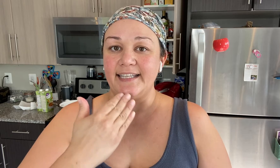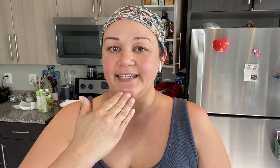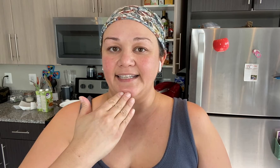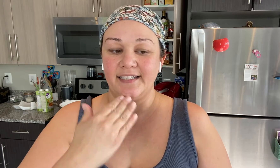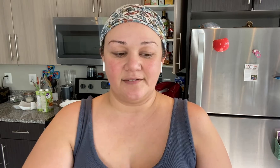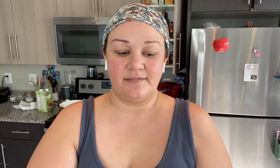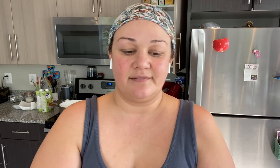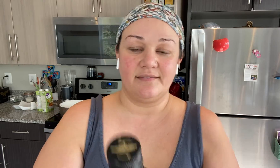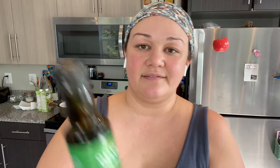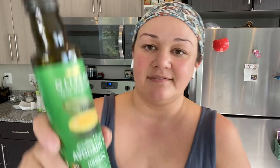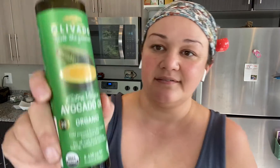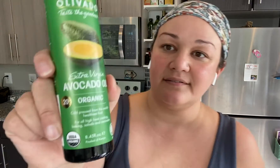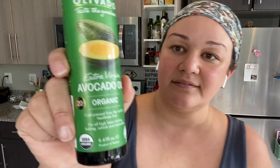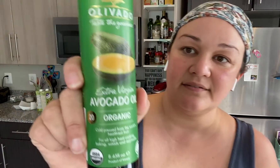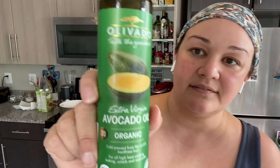aceite,